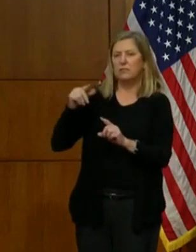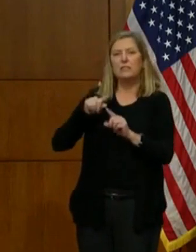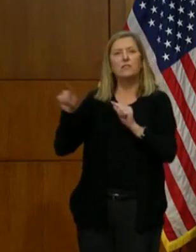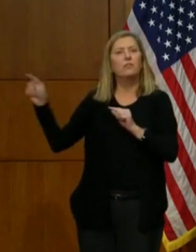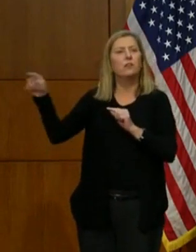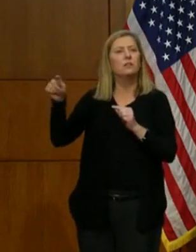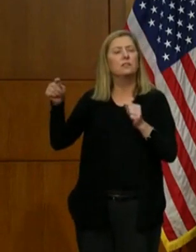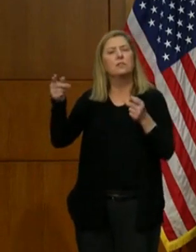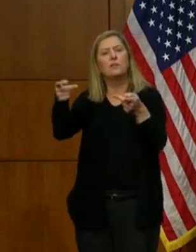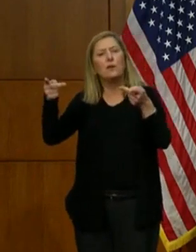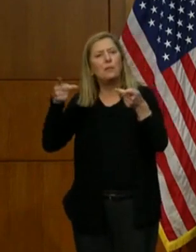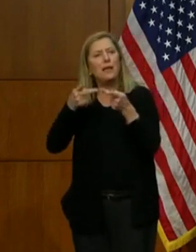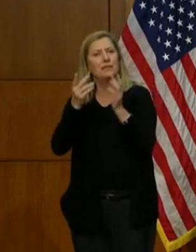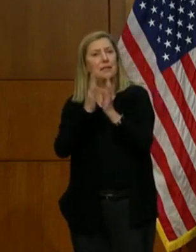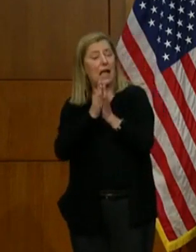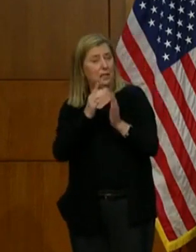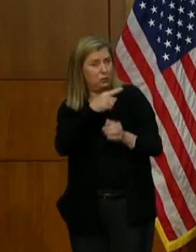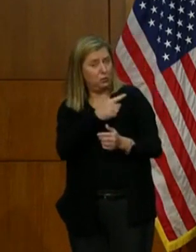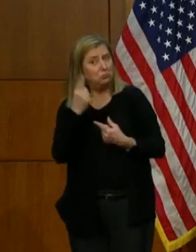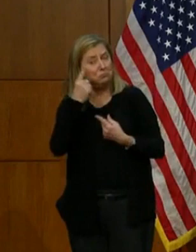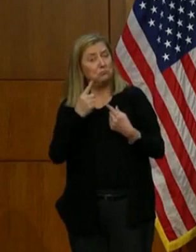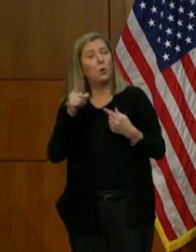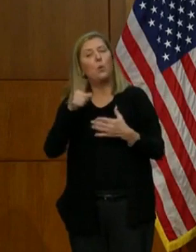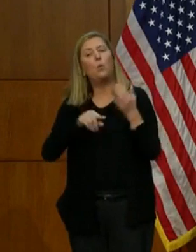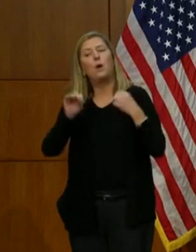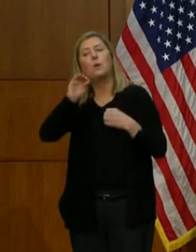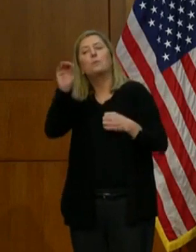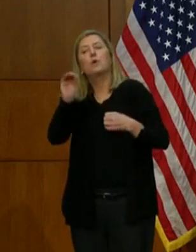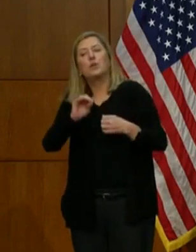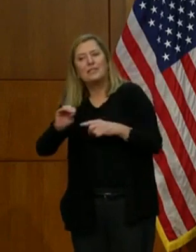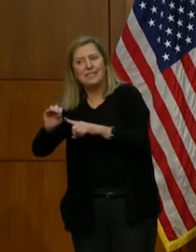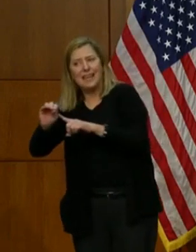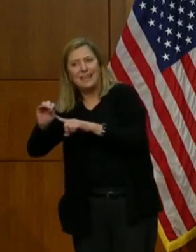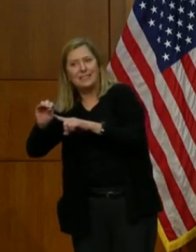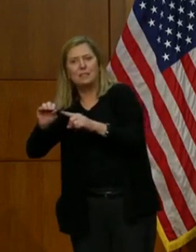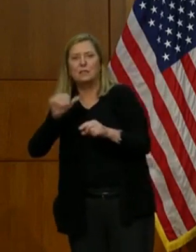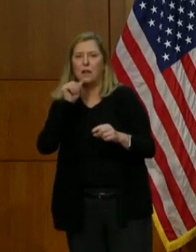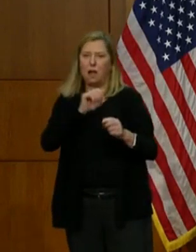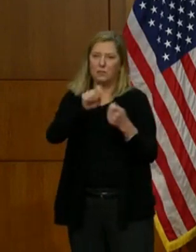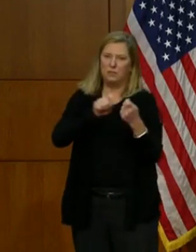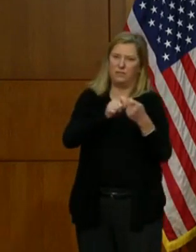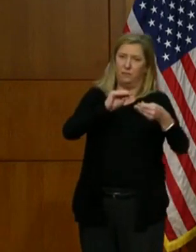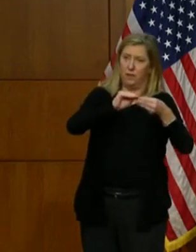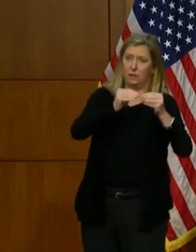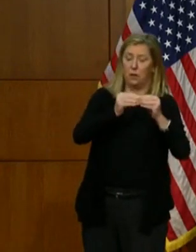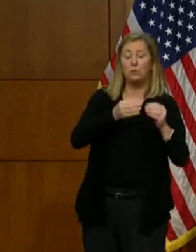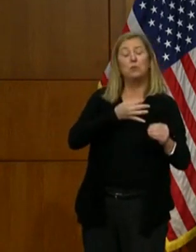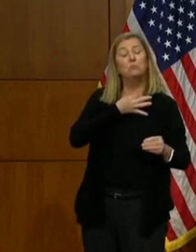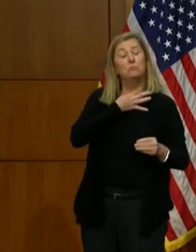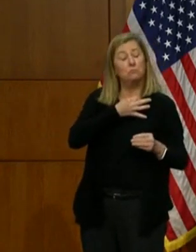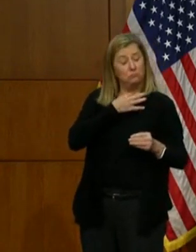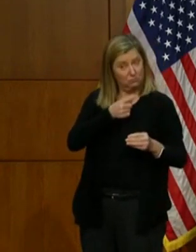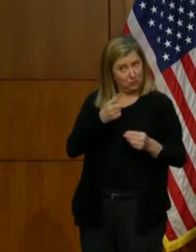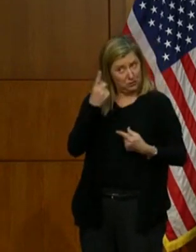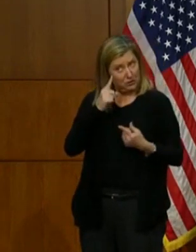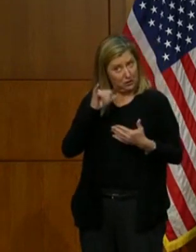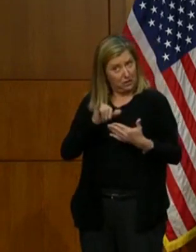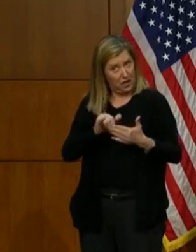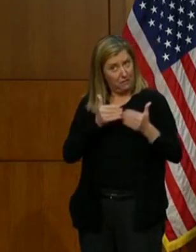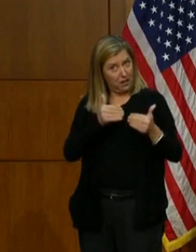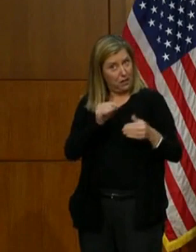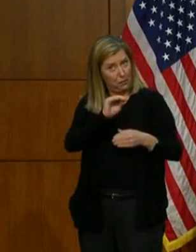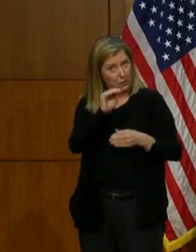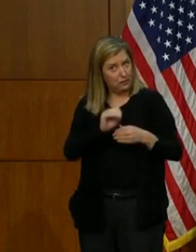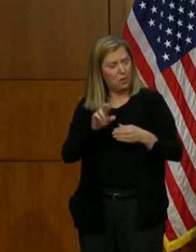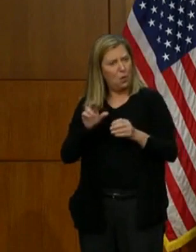sent a request to consider percentage capacity versus that fixed number. Is that something that you are considering, or are you going to be sticking